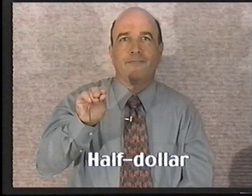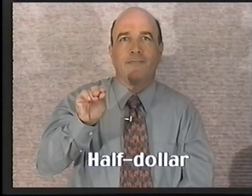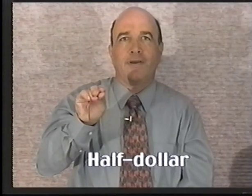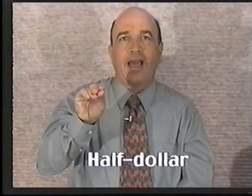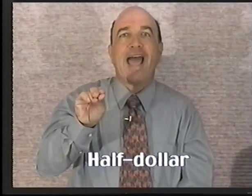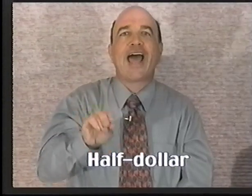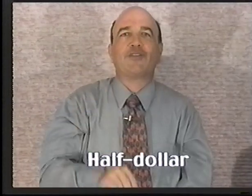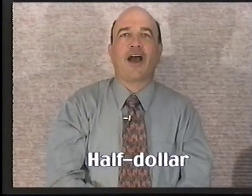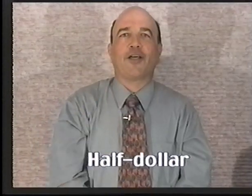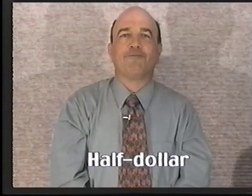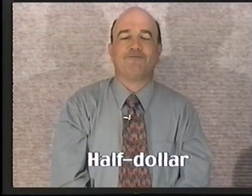A $50.